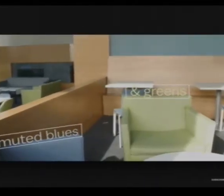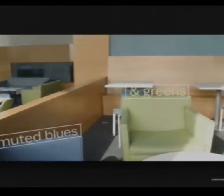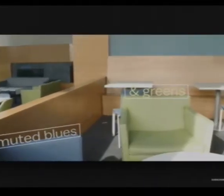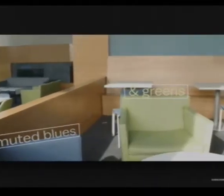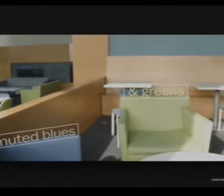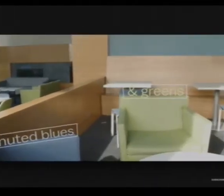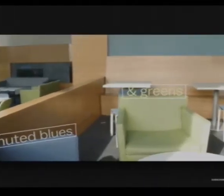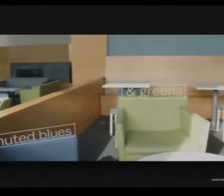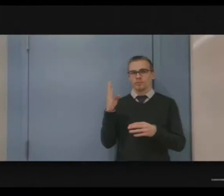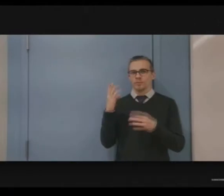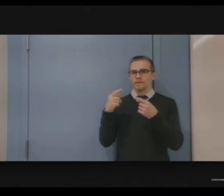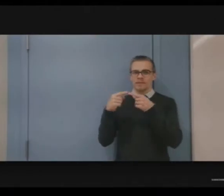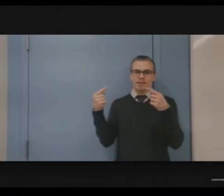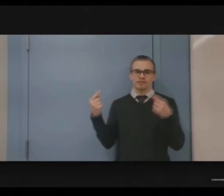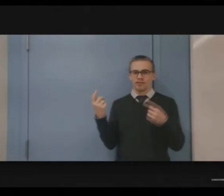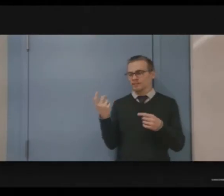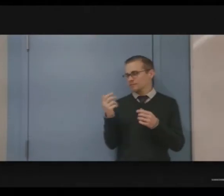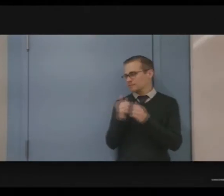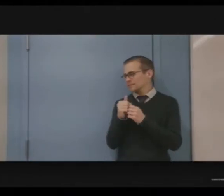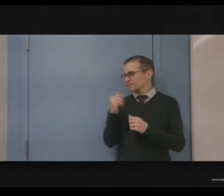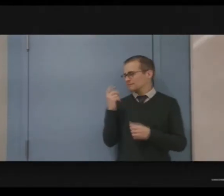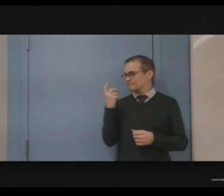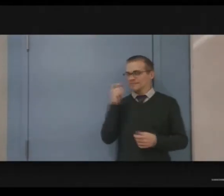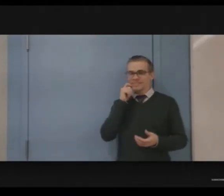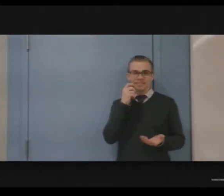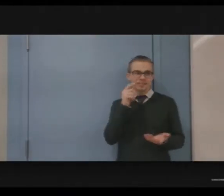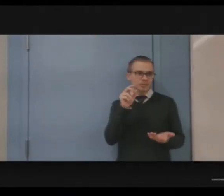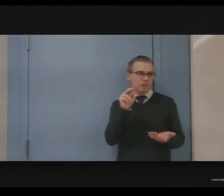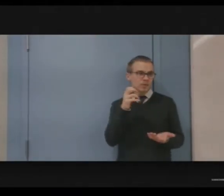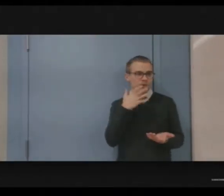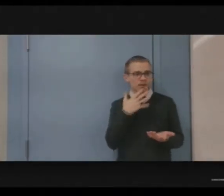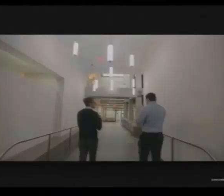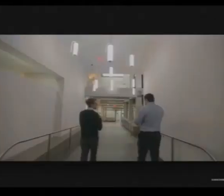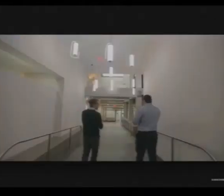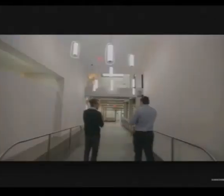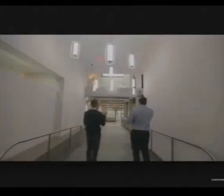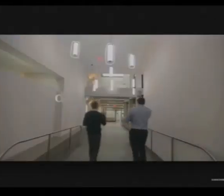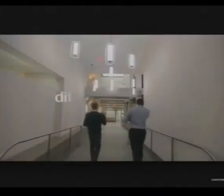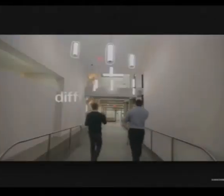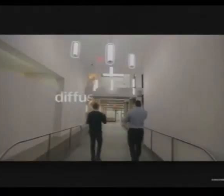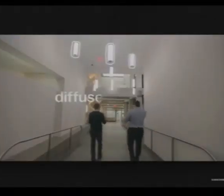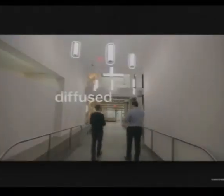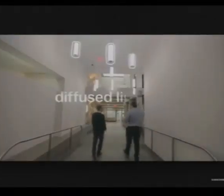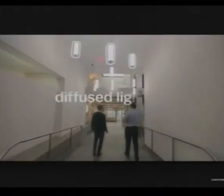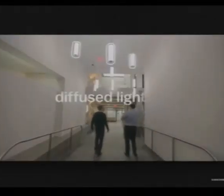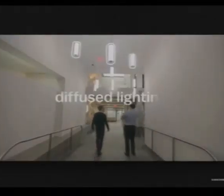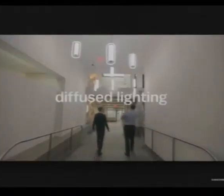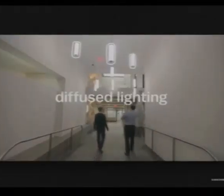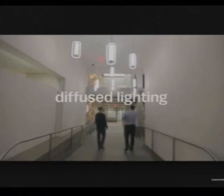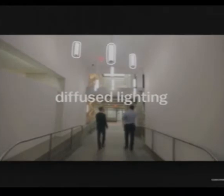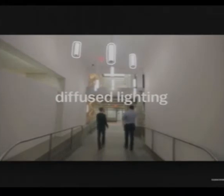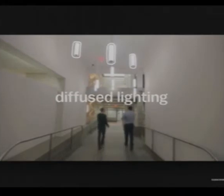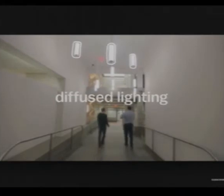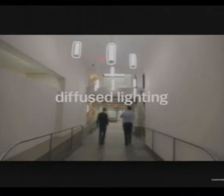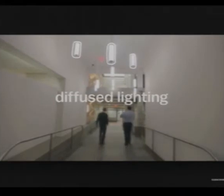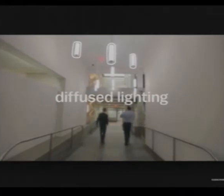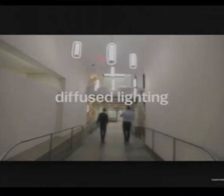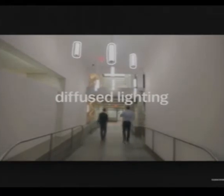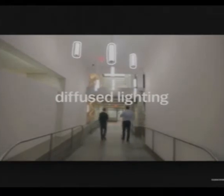skin tones enough to reduce eye strain. You may want to have more diffused lighting. A